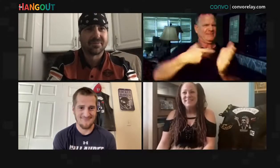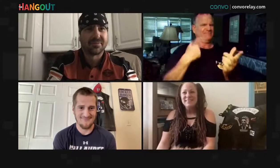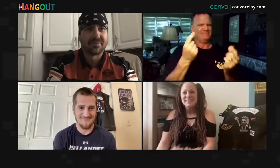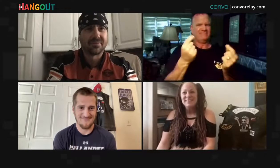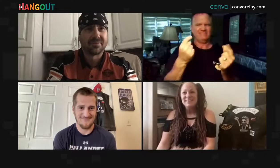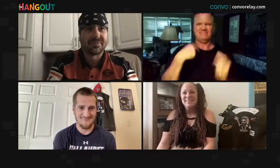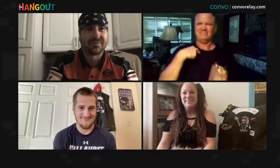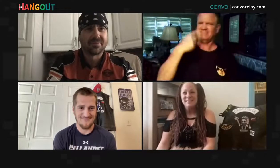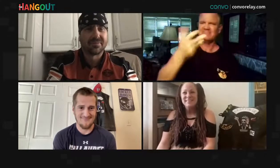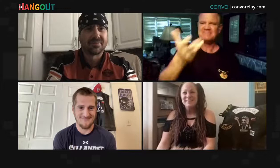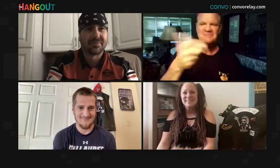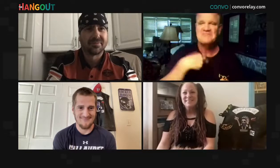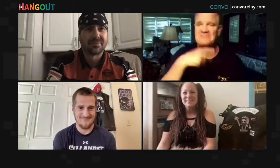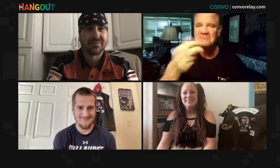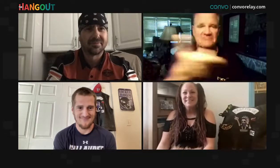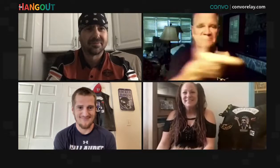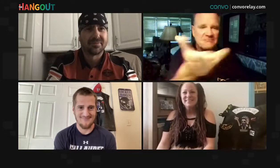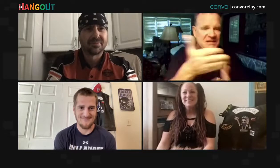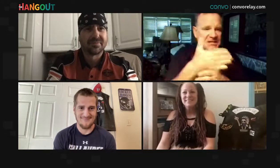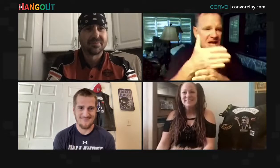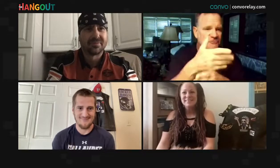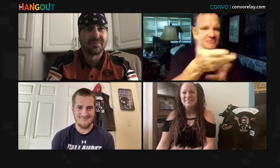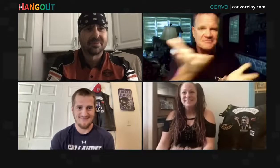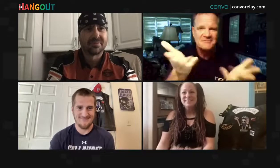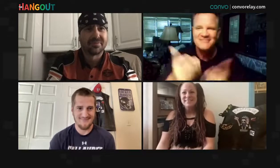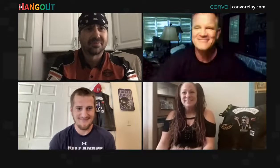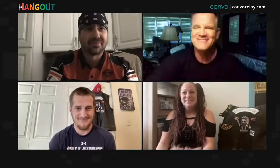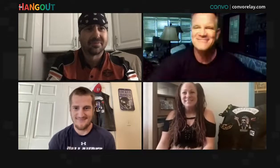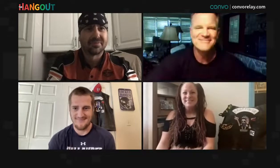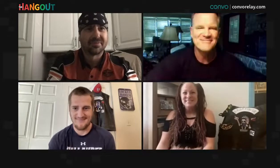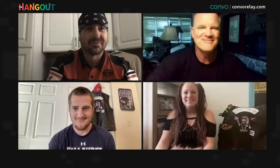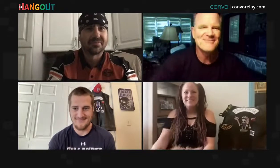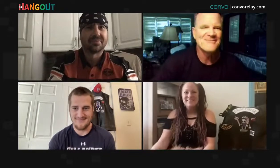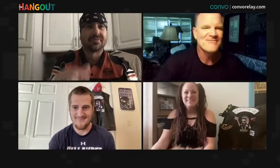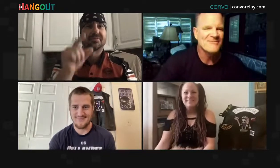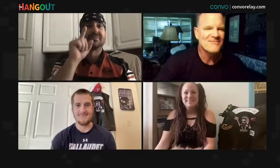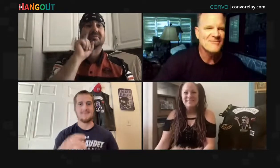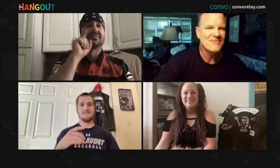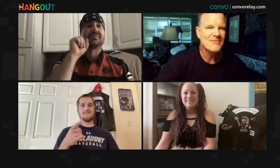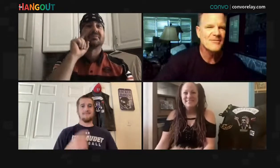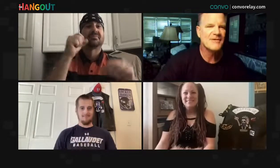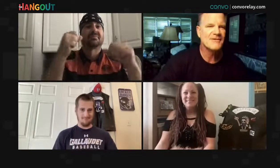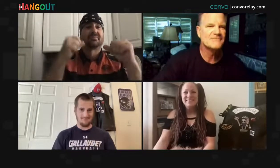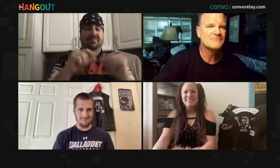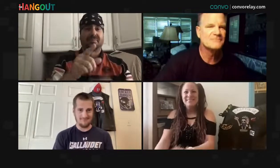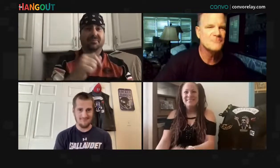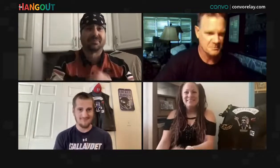I wanted to have everyone share what deaf bikers means to you. So anyone want to jump in and share?